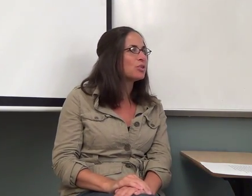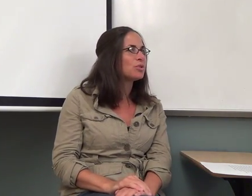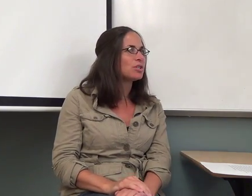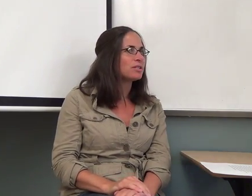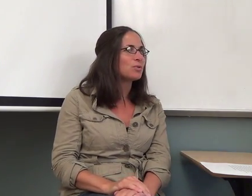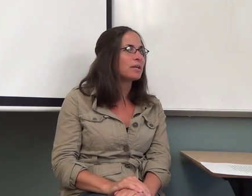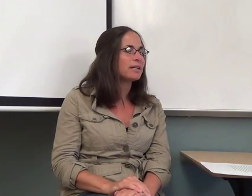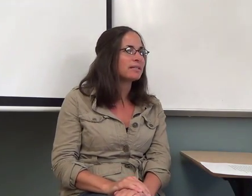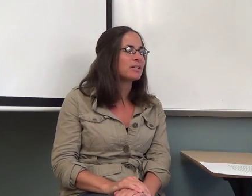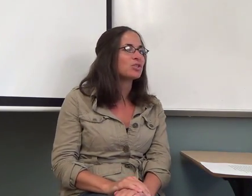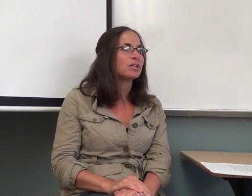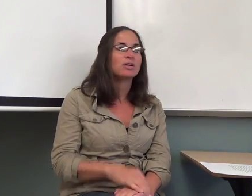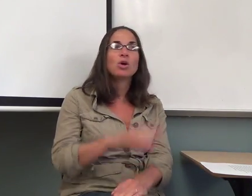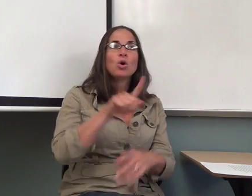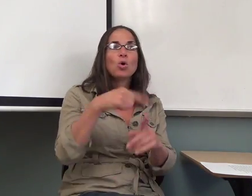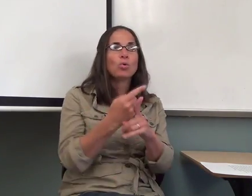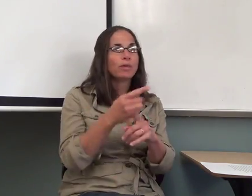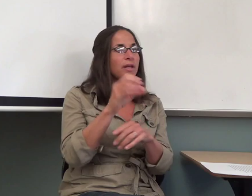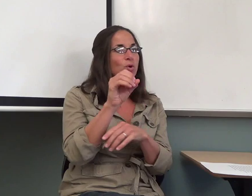or just organization? just the word organization.